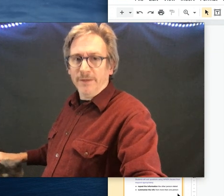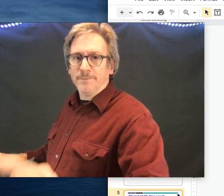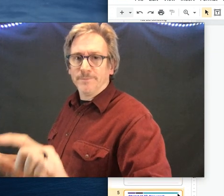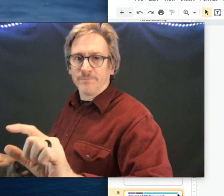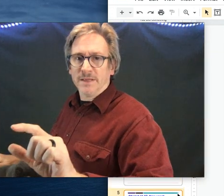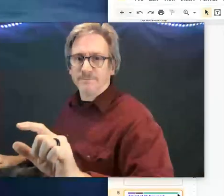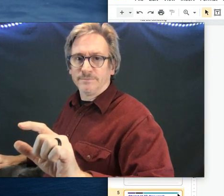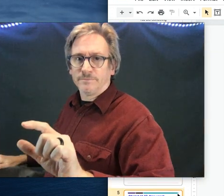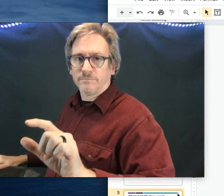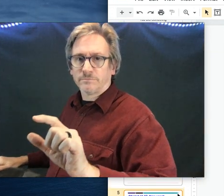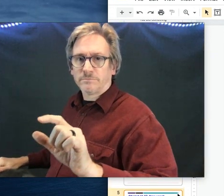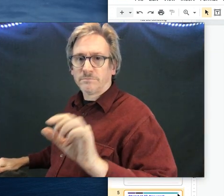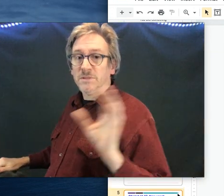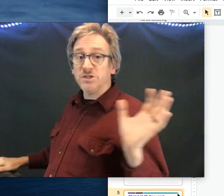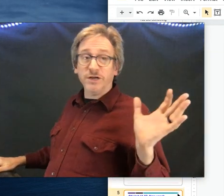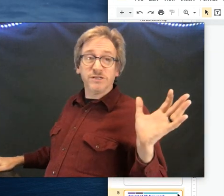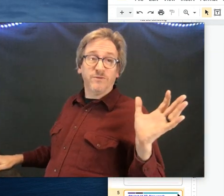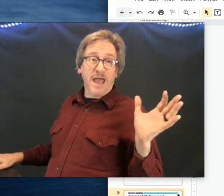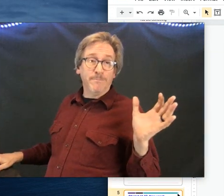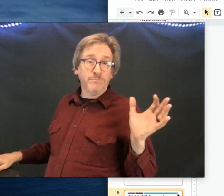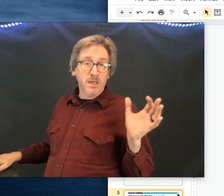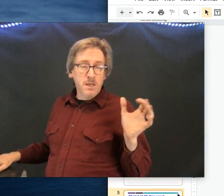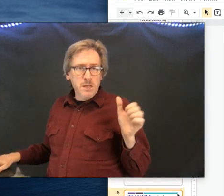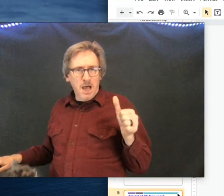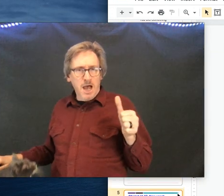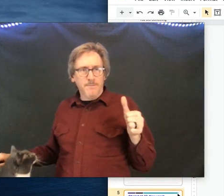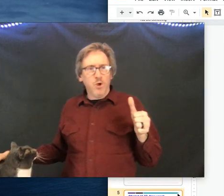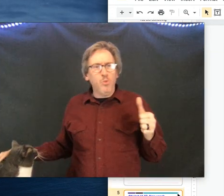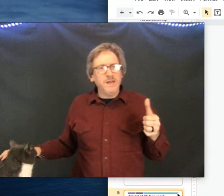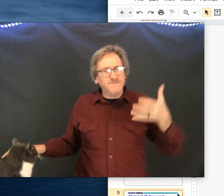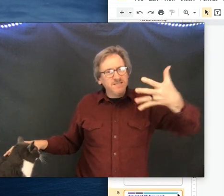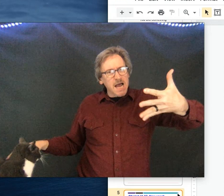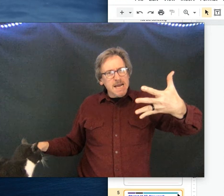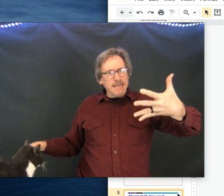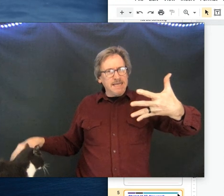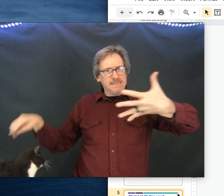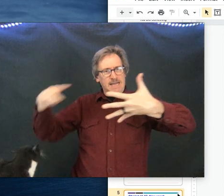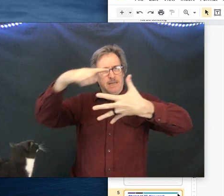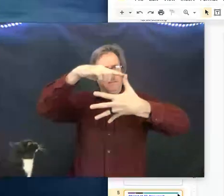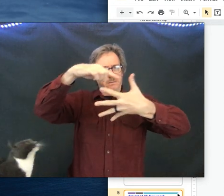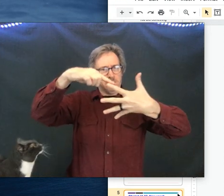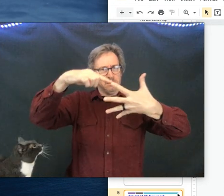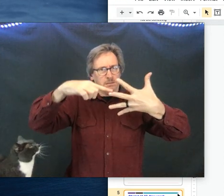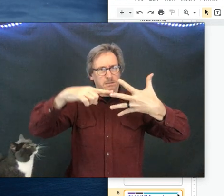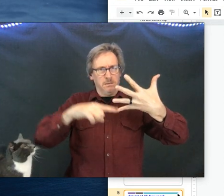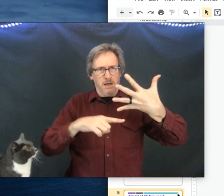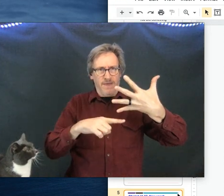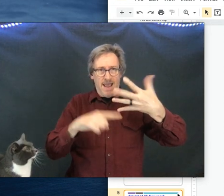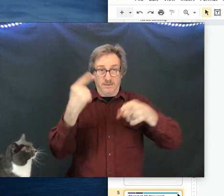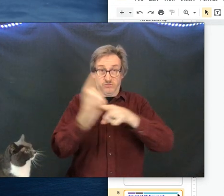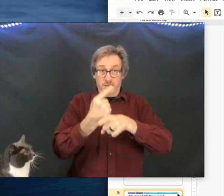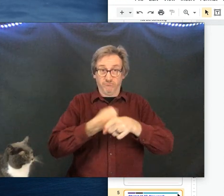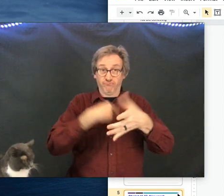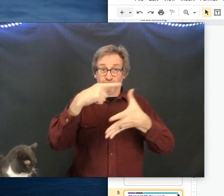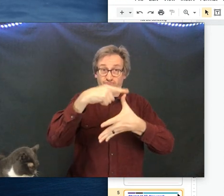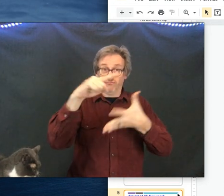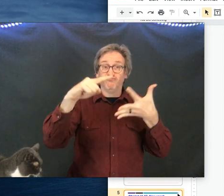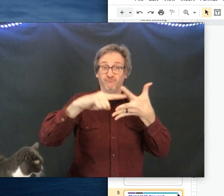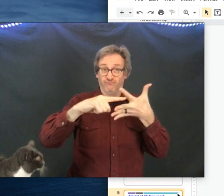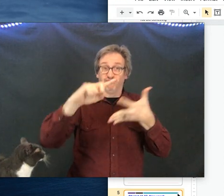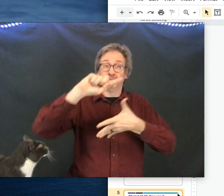mimic it. So here's the vocab. We've done listing on the hands, right?